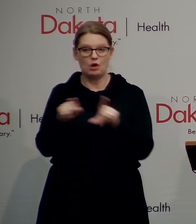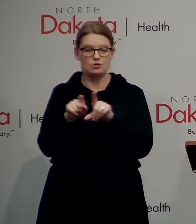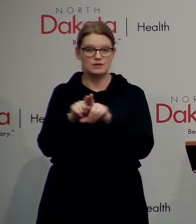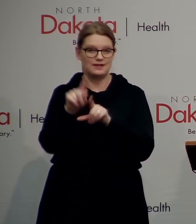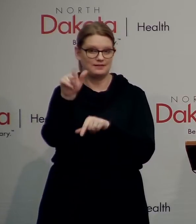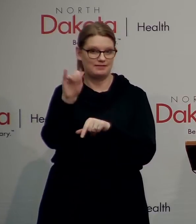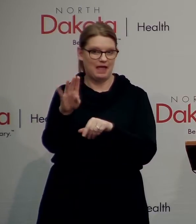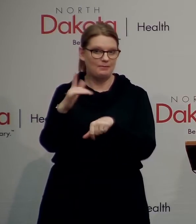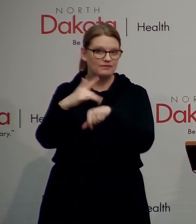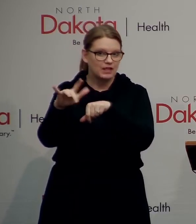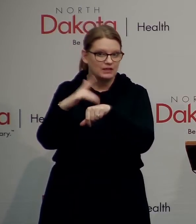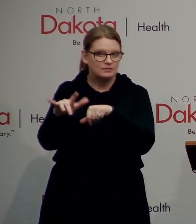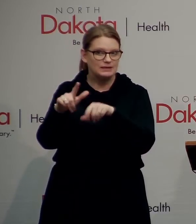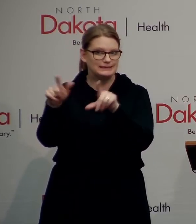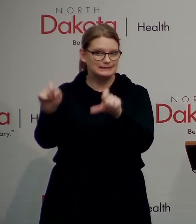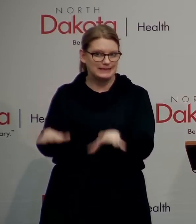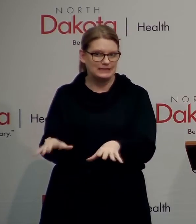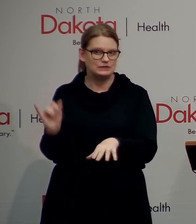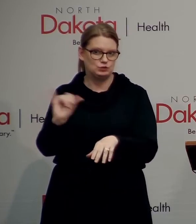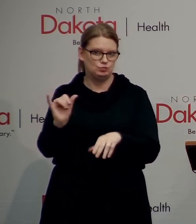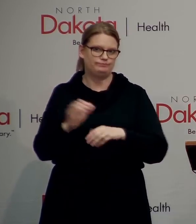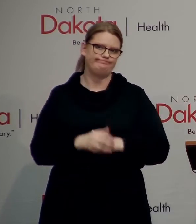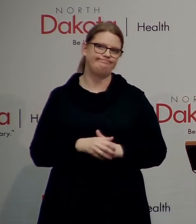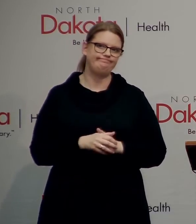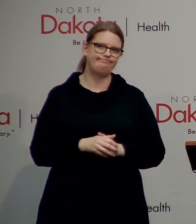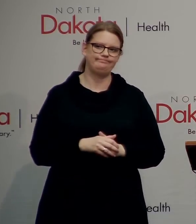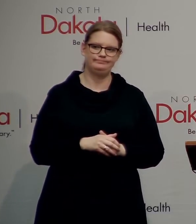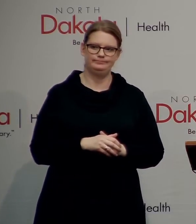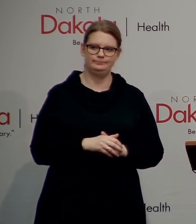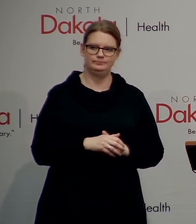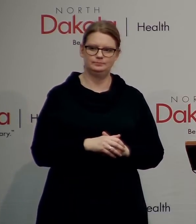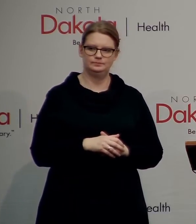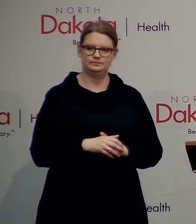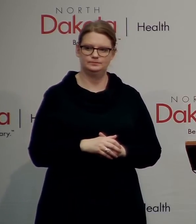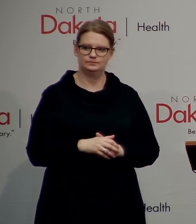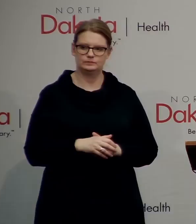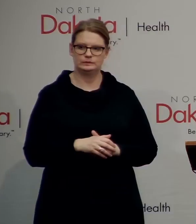lab capacity to do tests too.